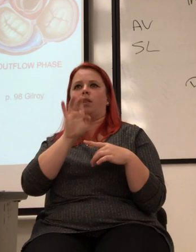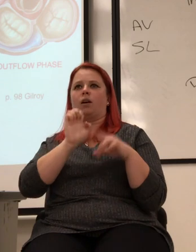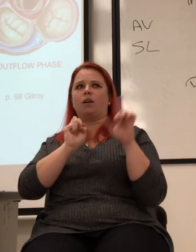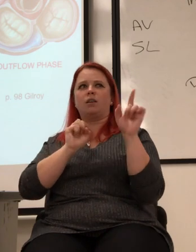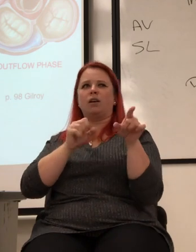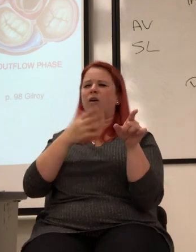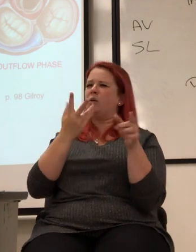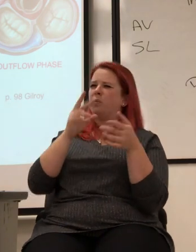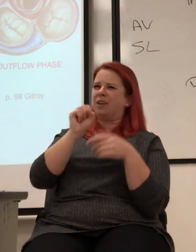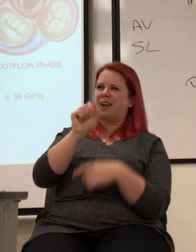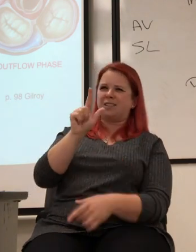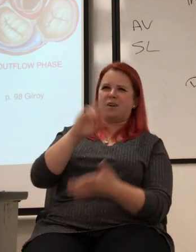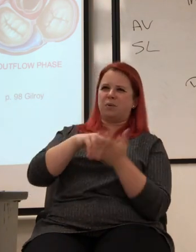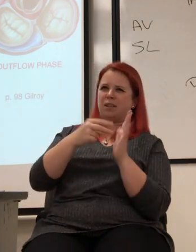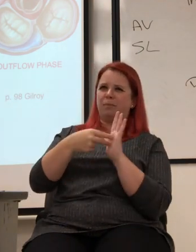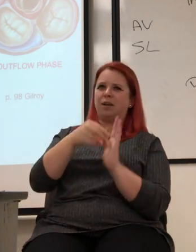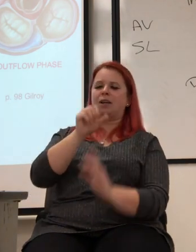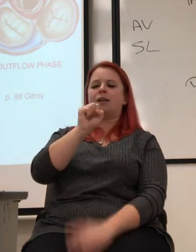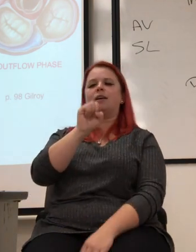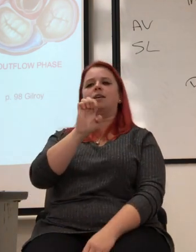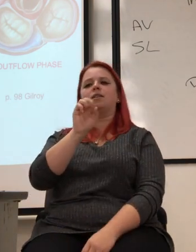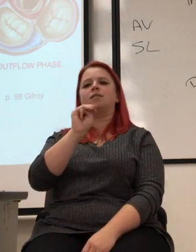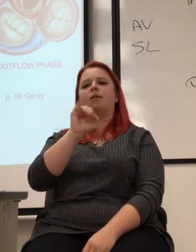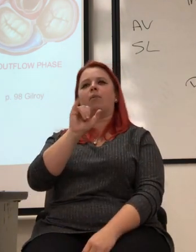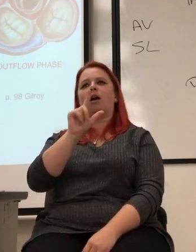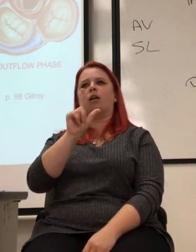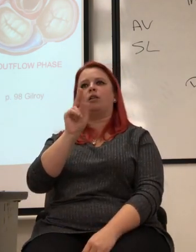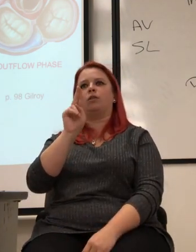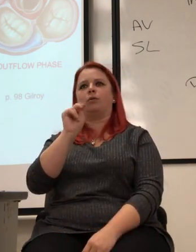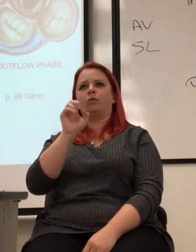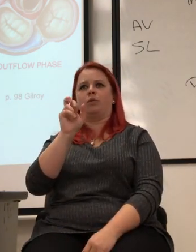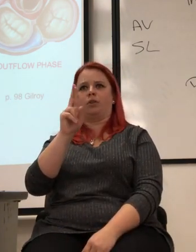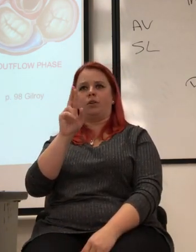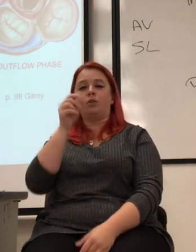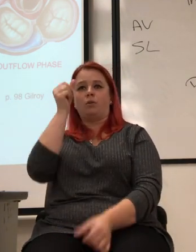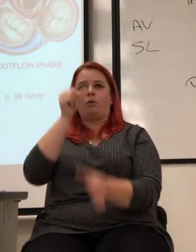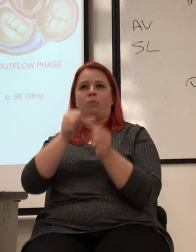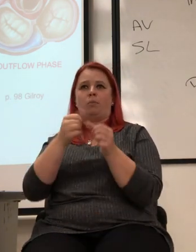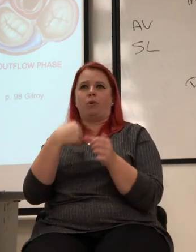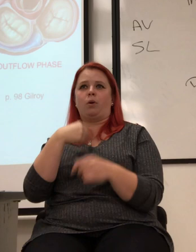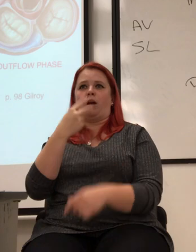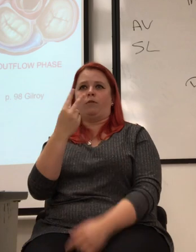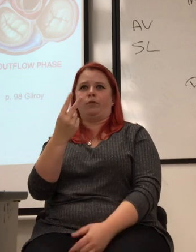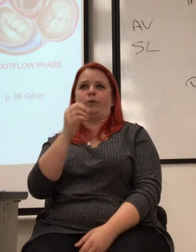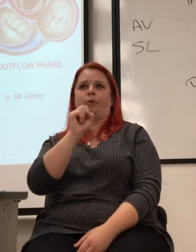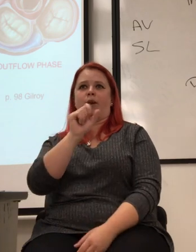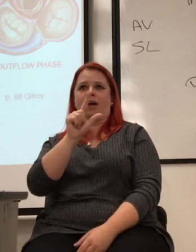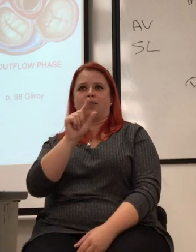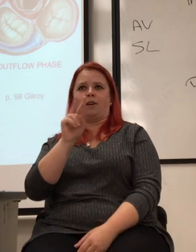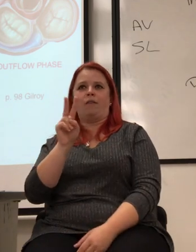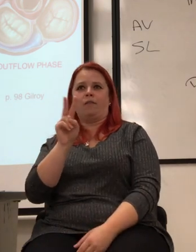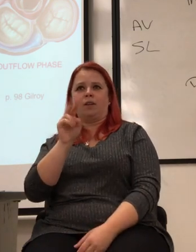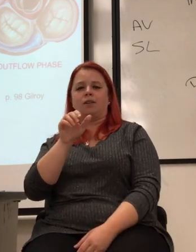Yeah. What does SL stand for? Semilunar. Remember, you have two semilunar valves, aortic and pulmonary.